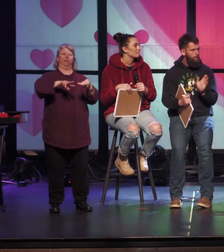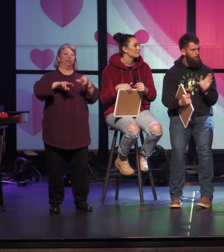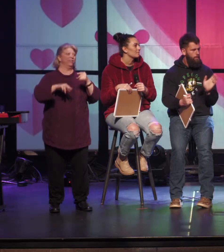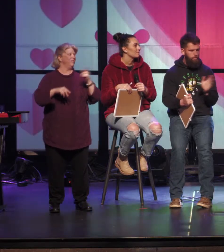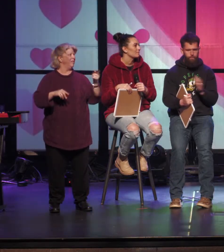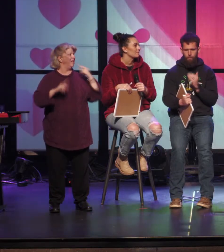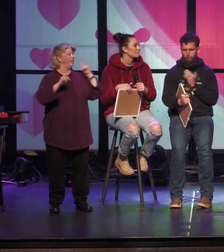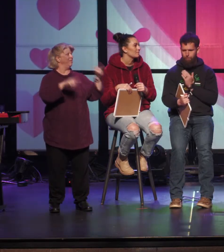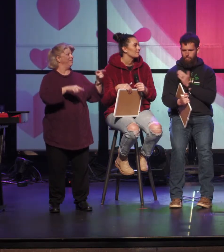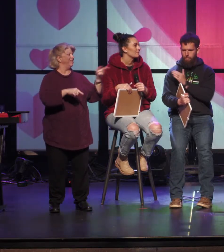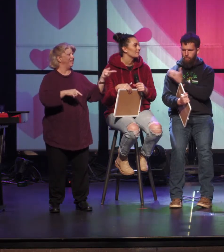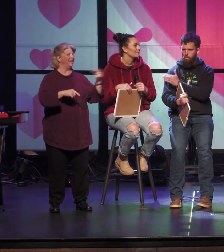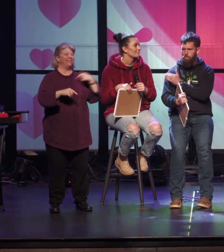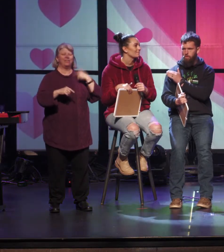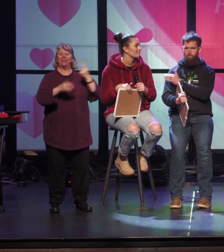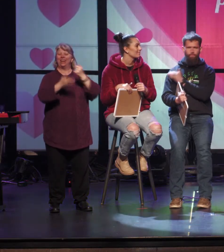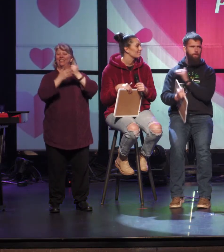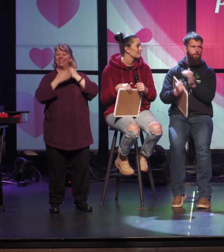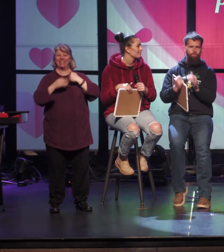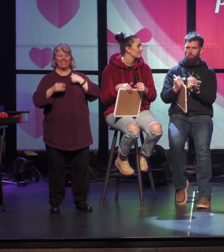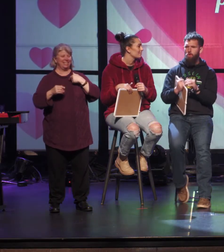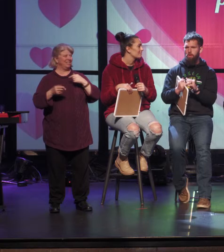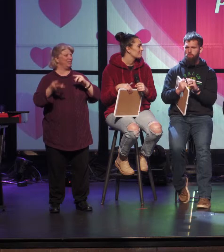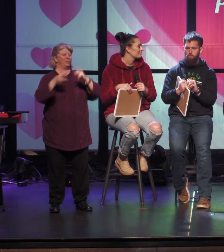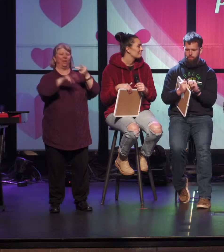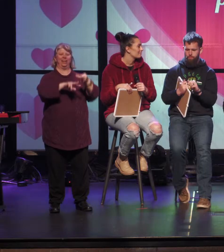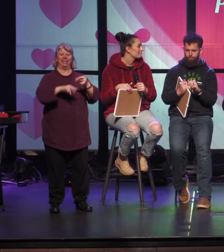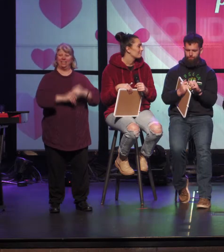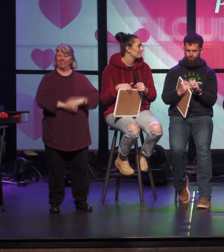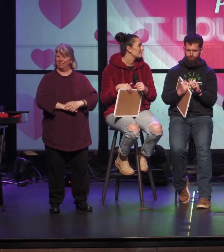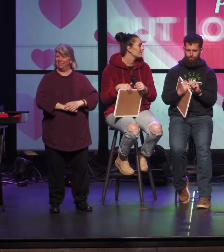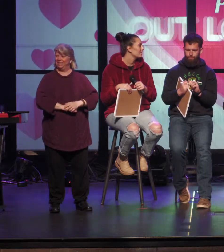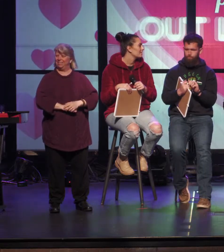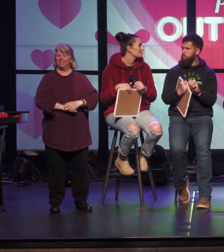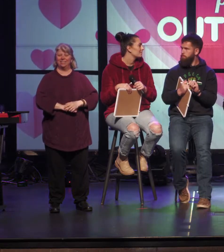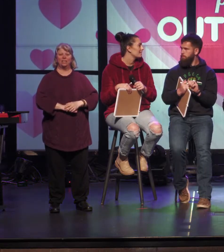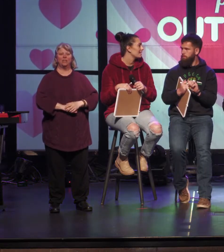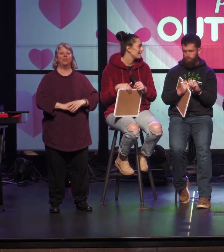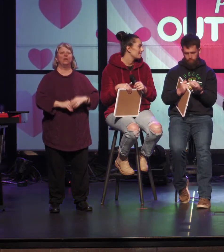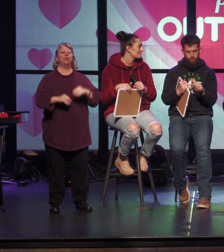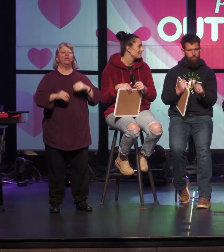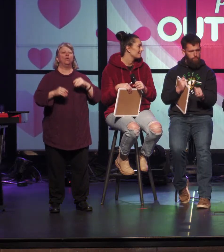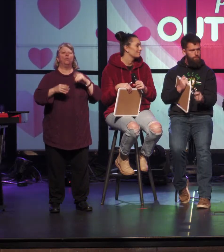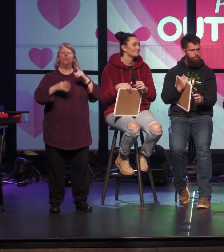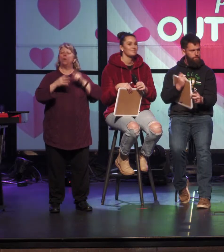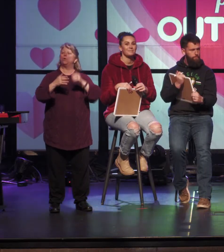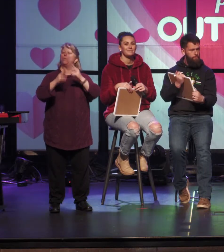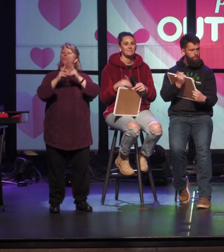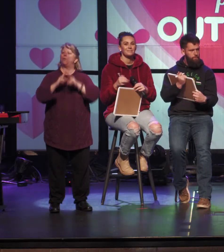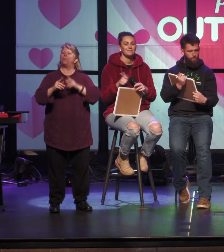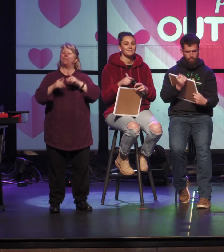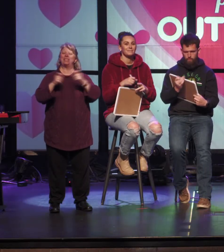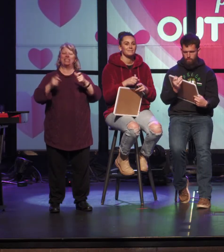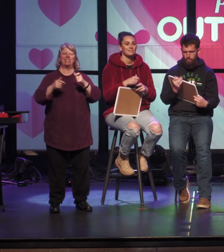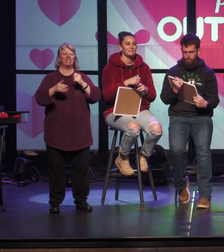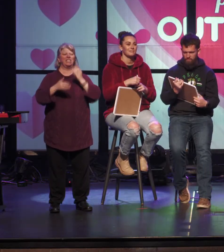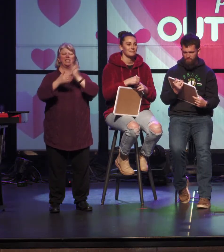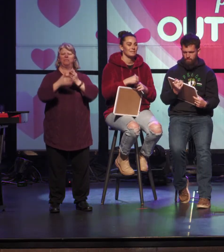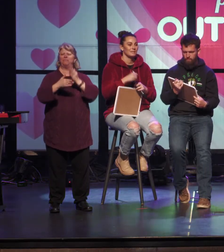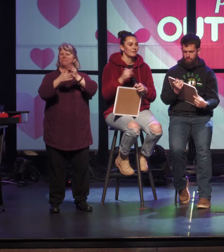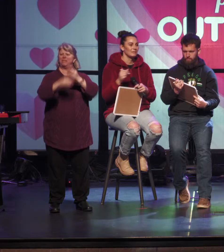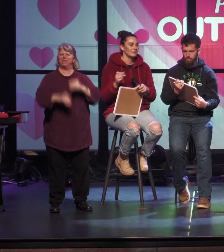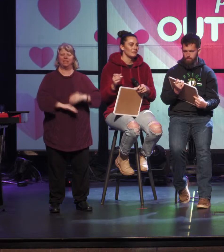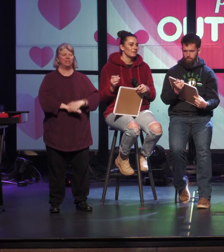going to answer what I need somebody to help me. Okay. So we're swapping here. Okay. We're swapping. Here's the question. What is your partner's biggest